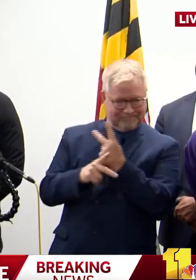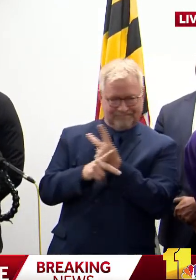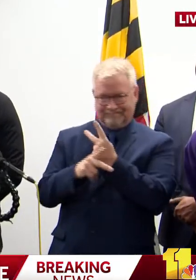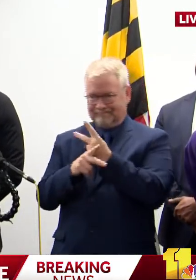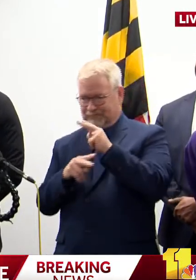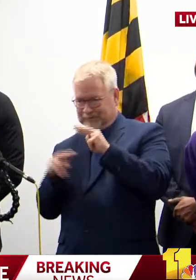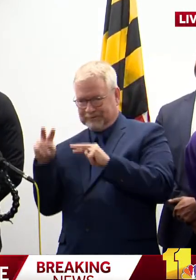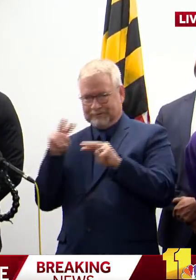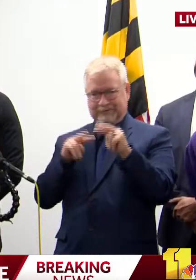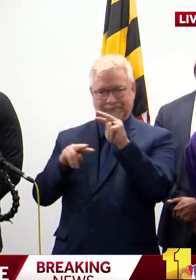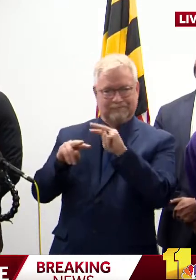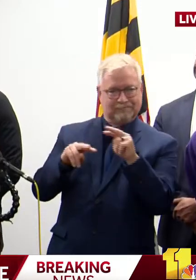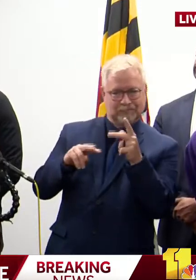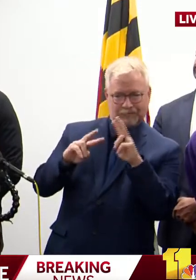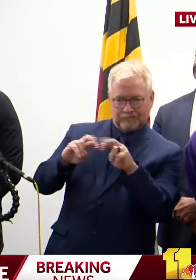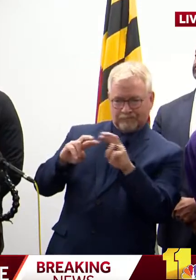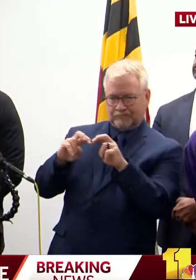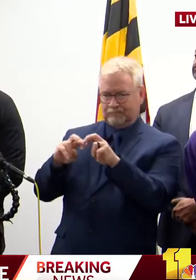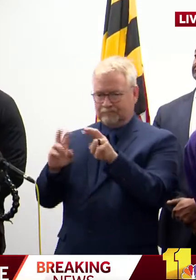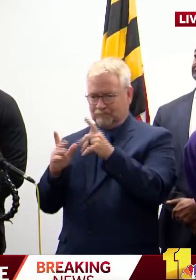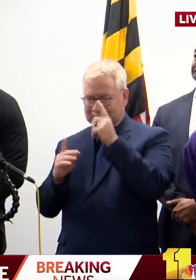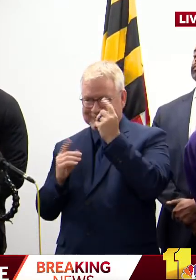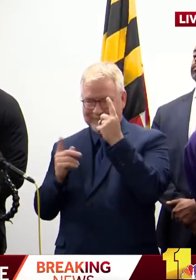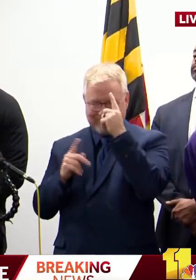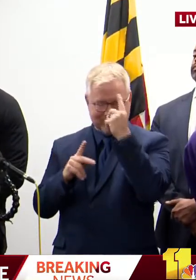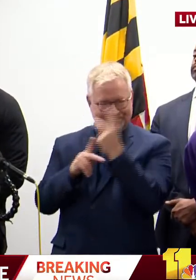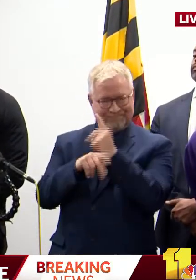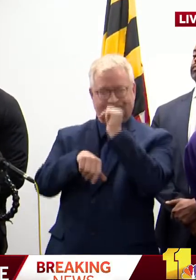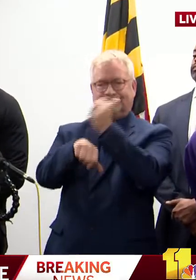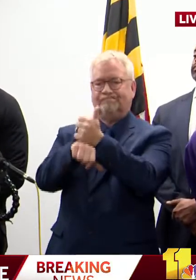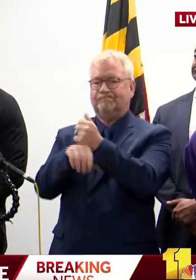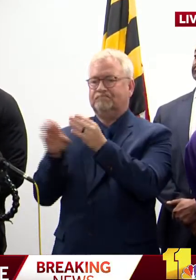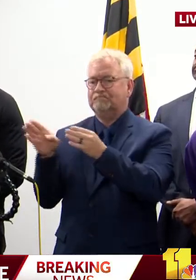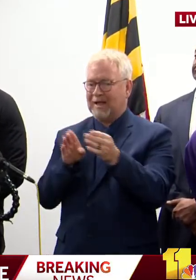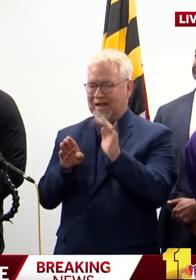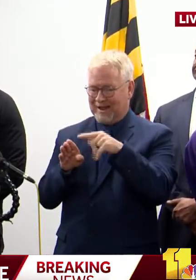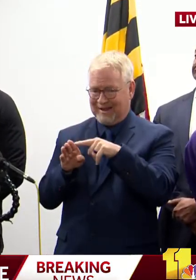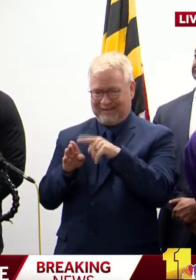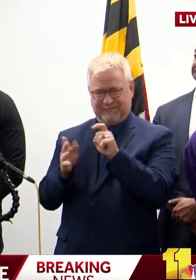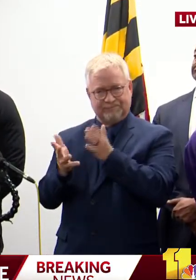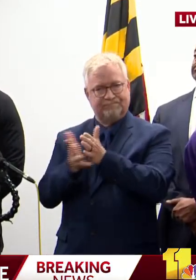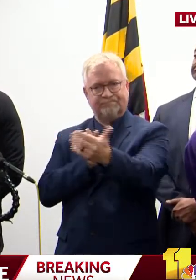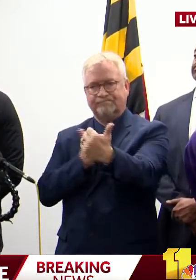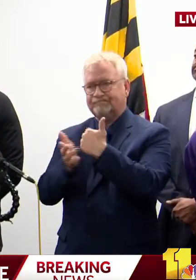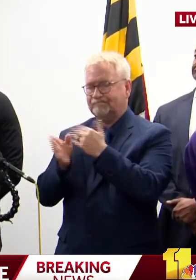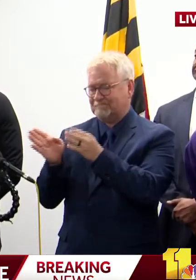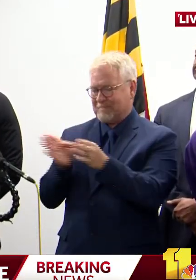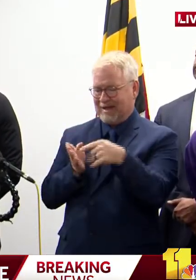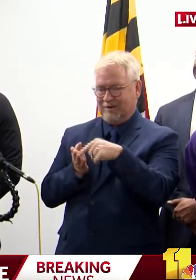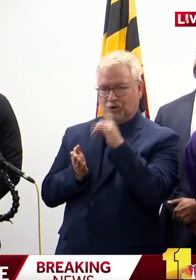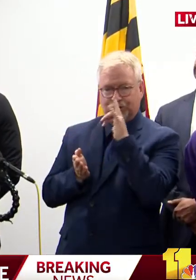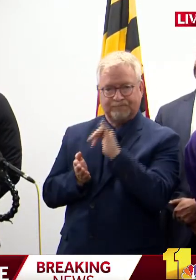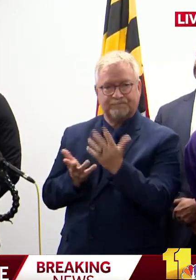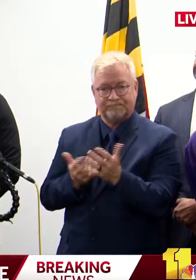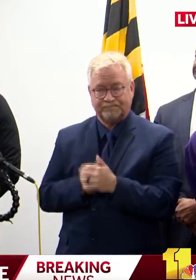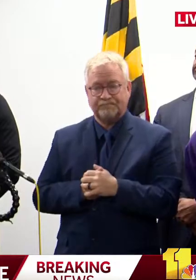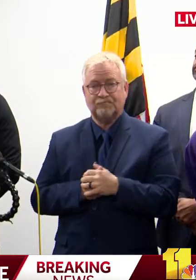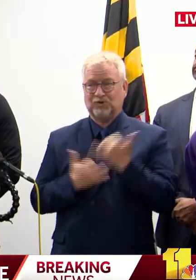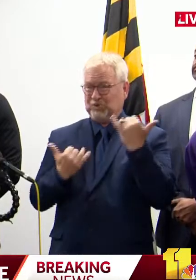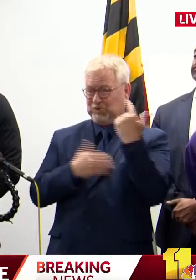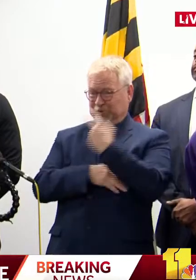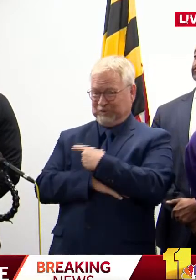of action. This afternoon, I also had the chance to meet with the Maryland Department of